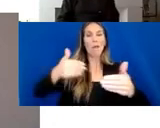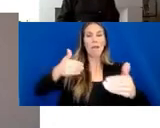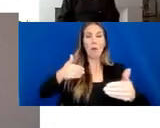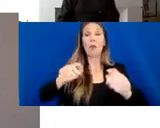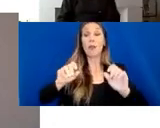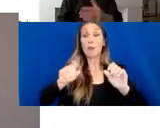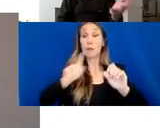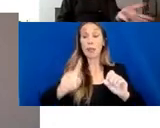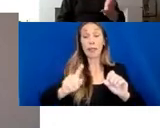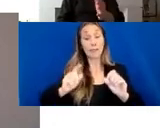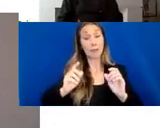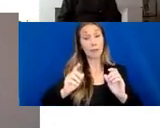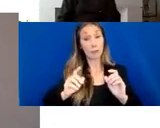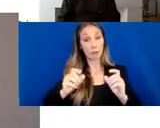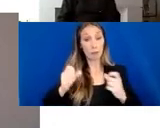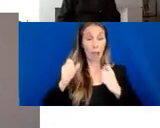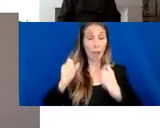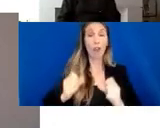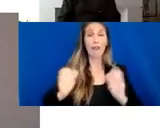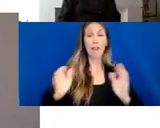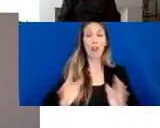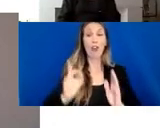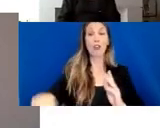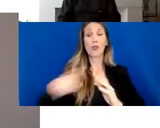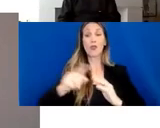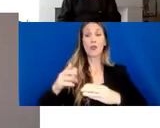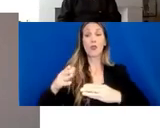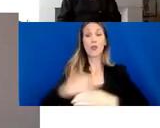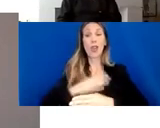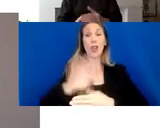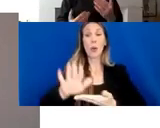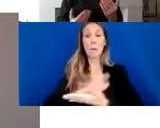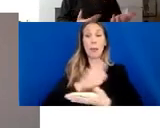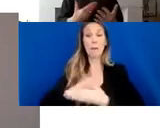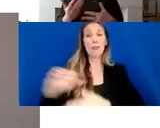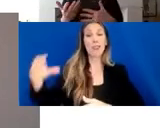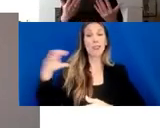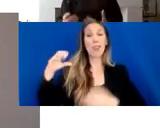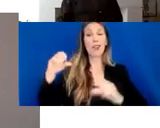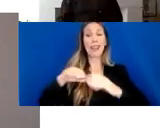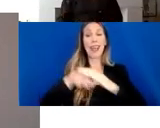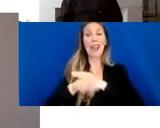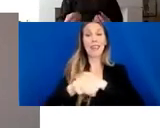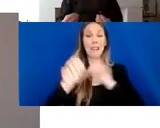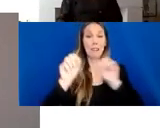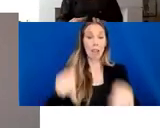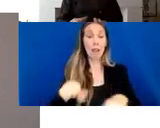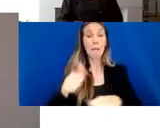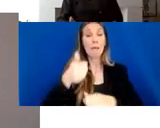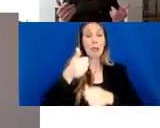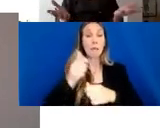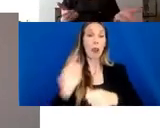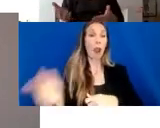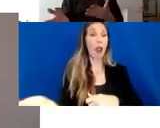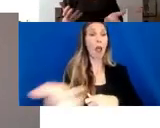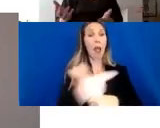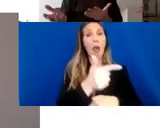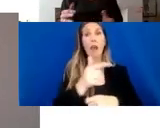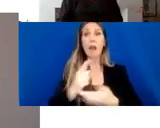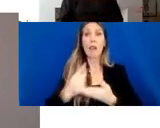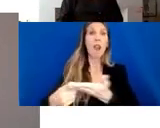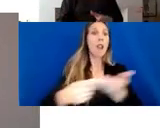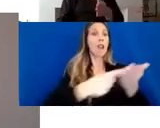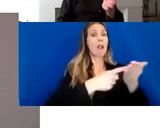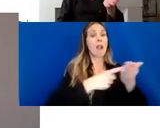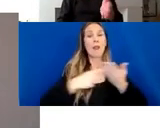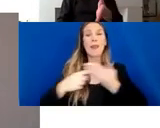you to do, the chair has access to the papers, that each of you might speak in a kind of a lightning to each